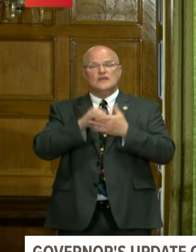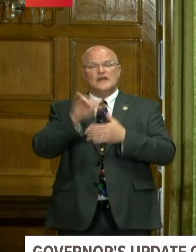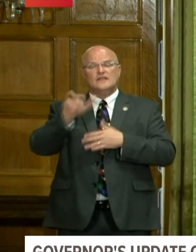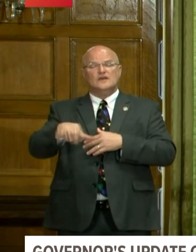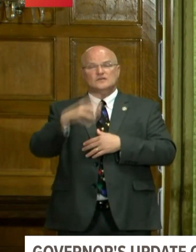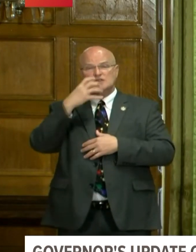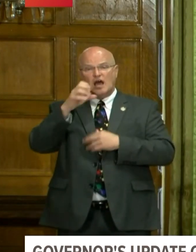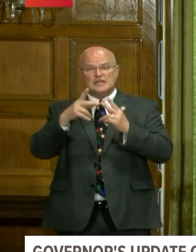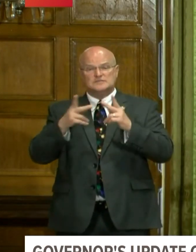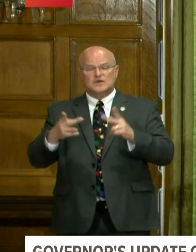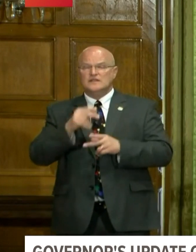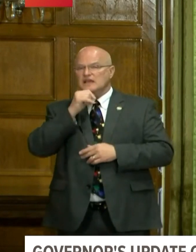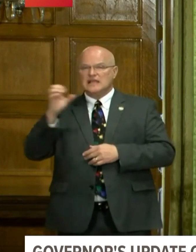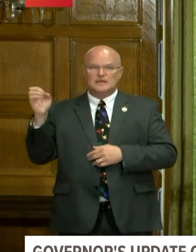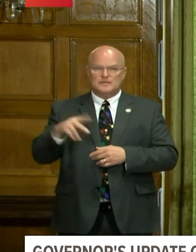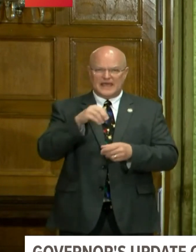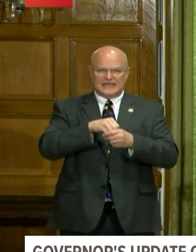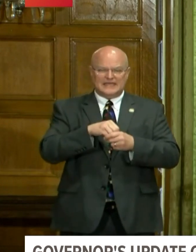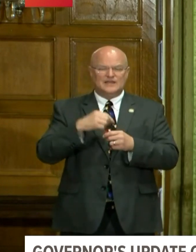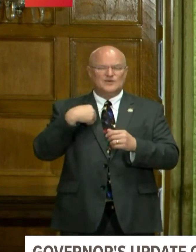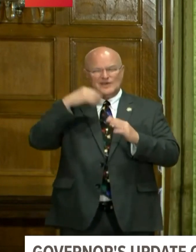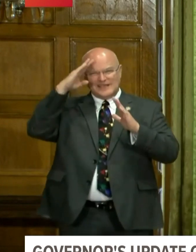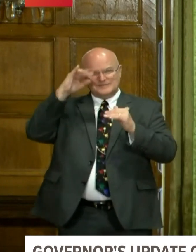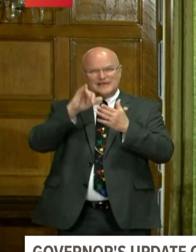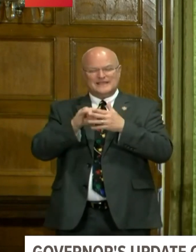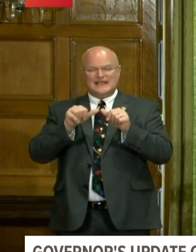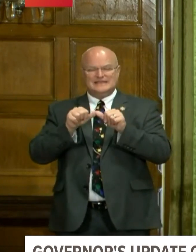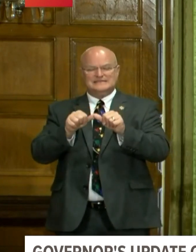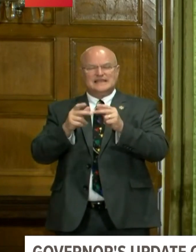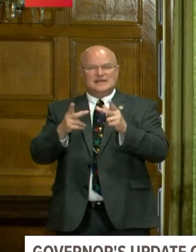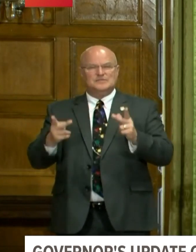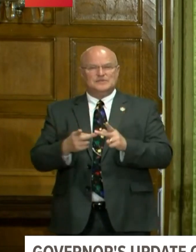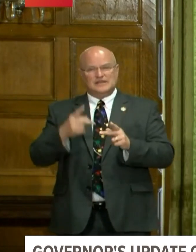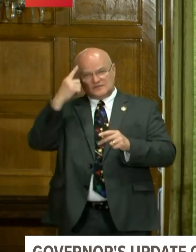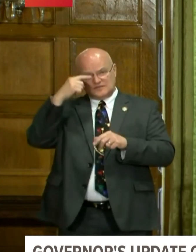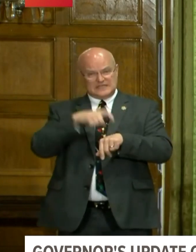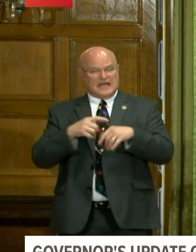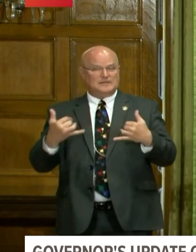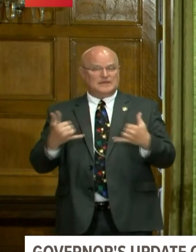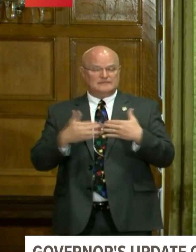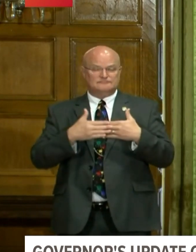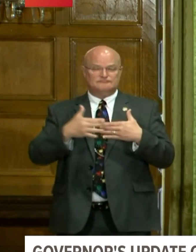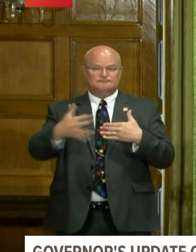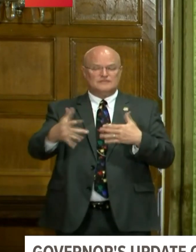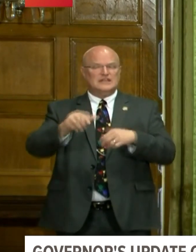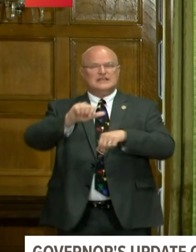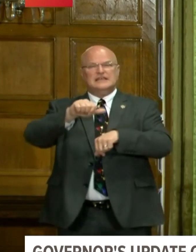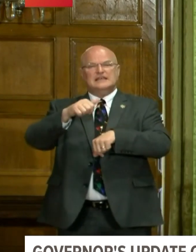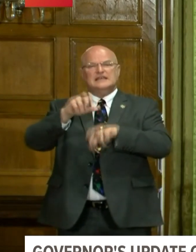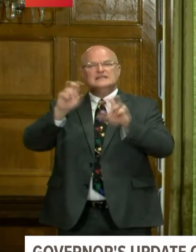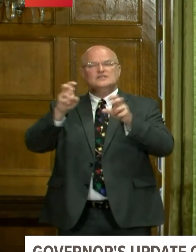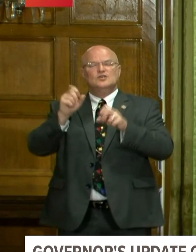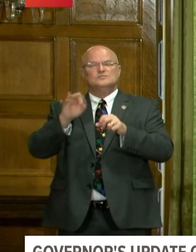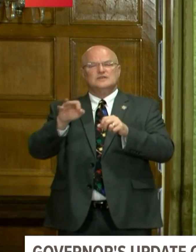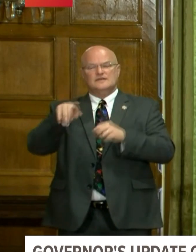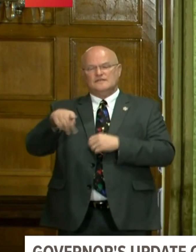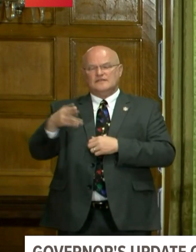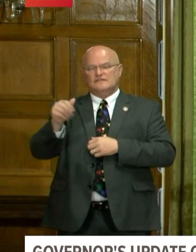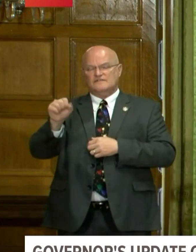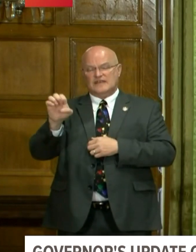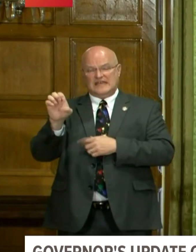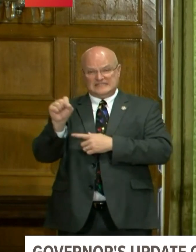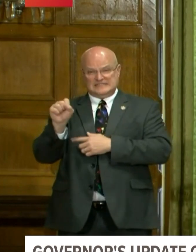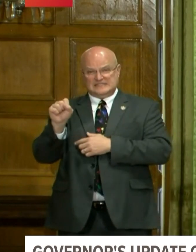from hotspots aren't coming back in here. We expect that to stay in place for some time. In terms of the